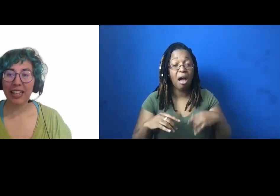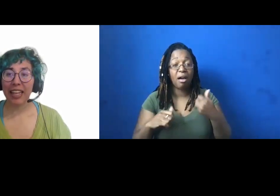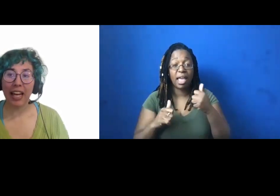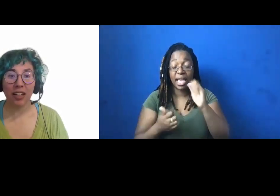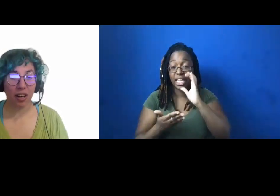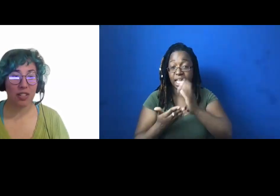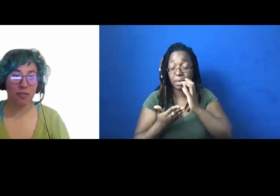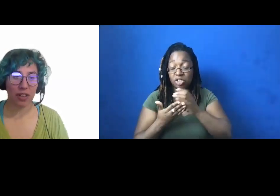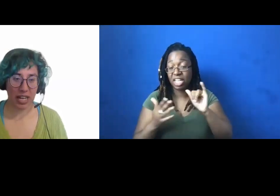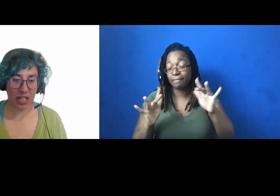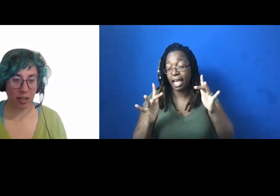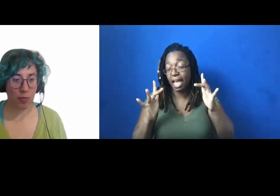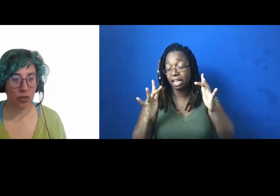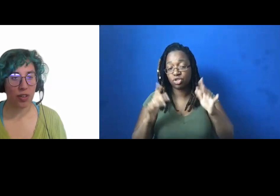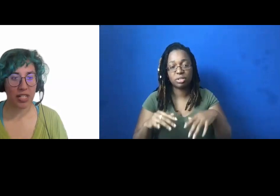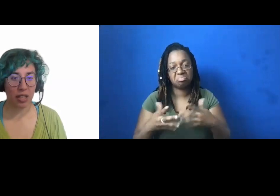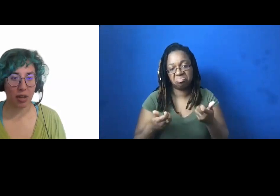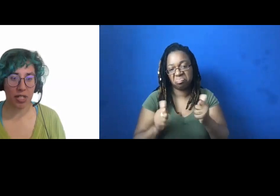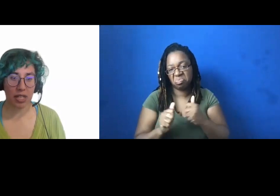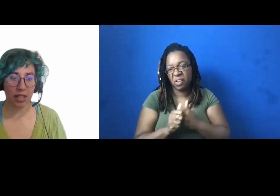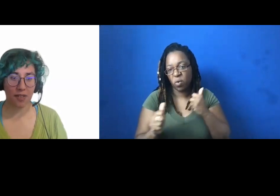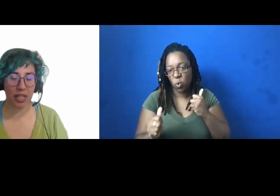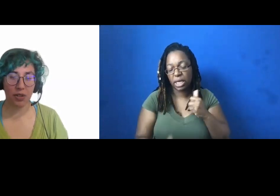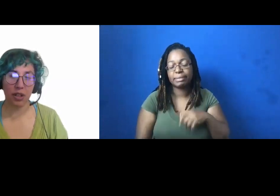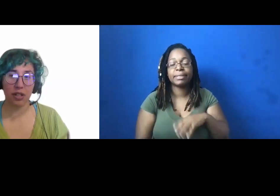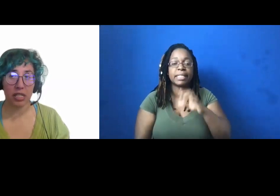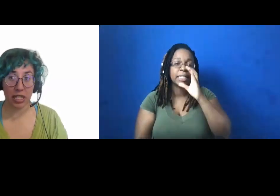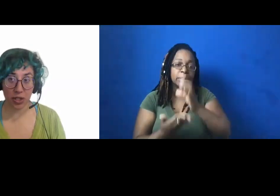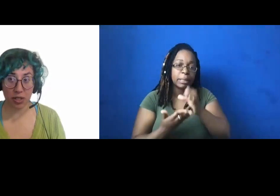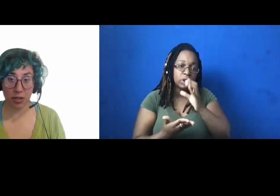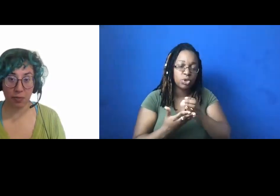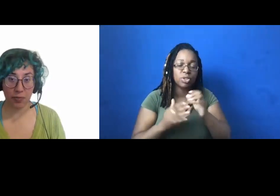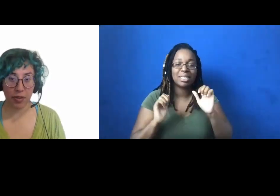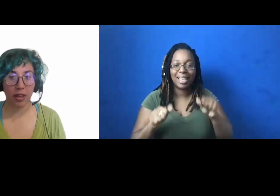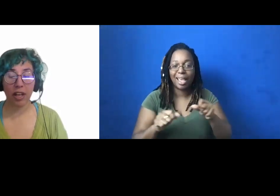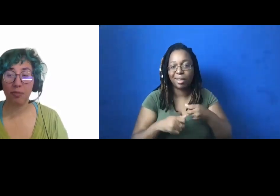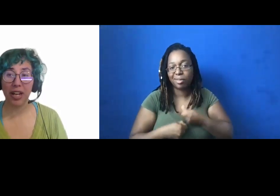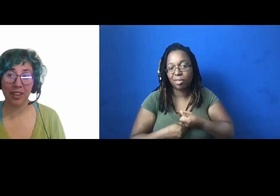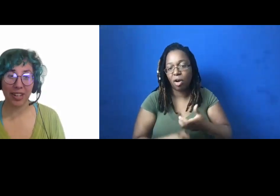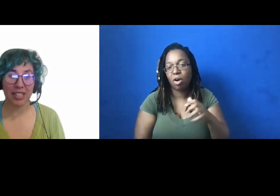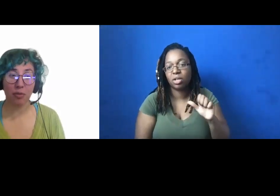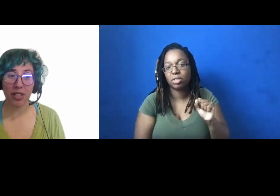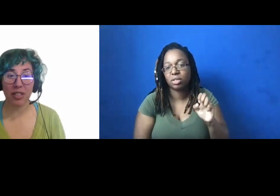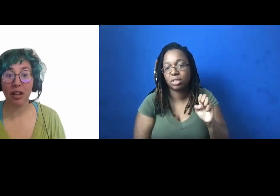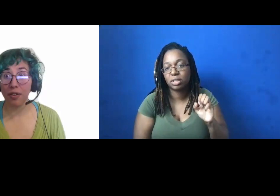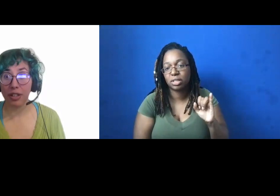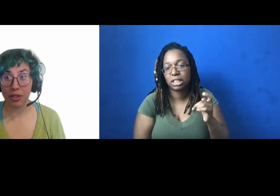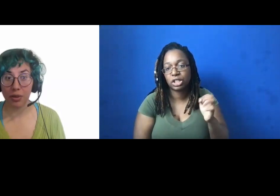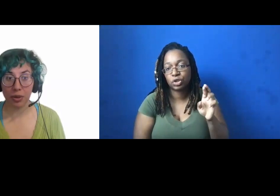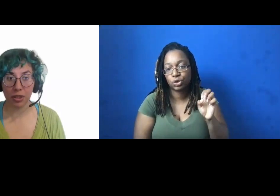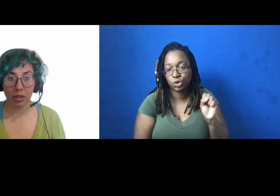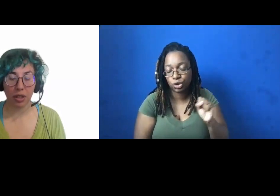anything that can cause flashing. So flashing images and GIFs can trigger seizures and migraines amongst